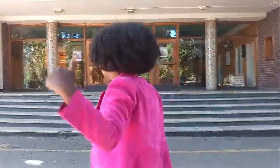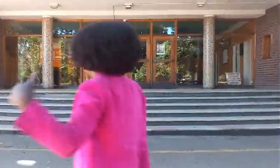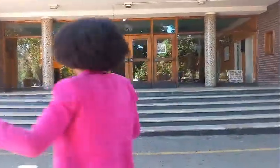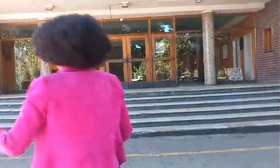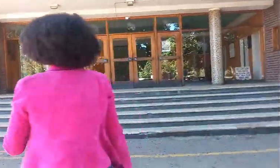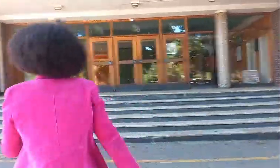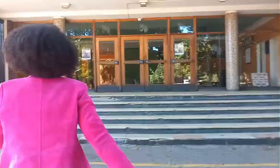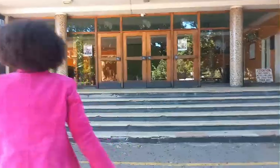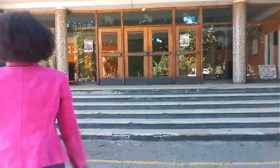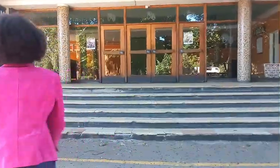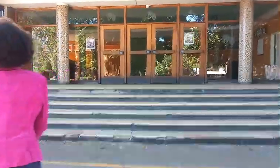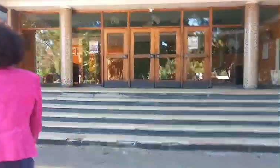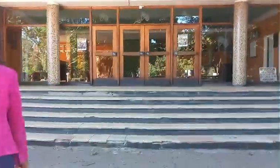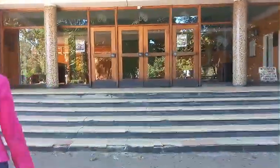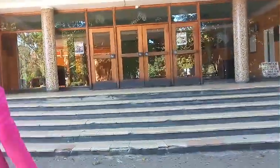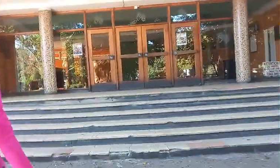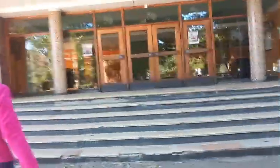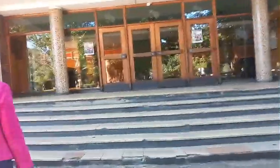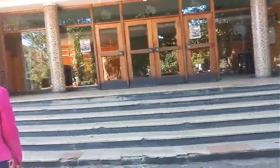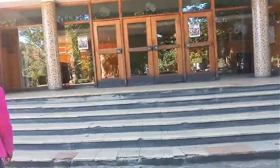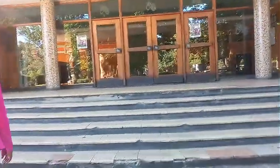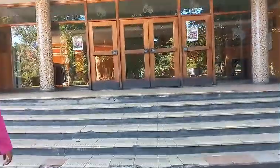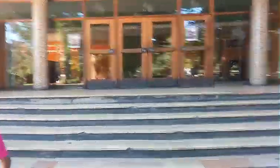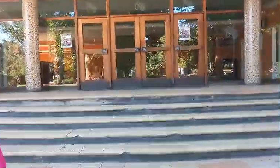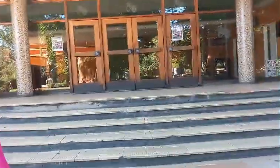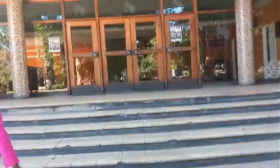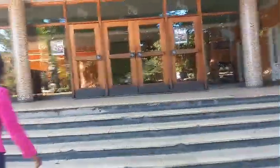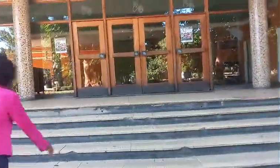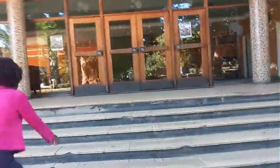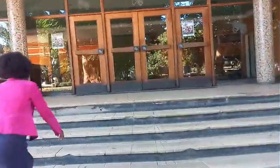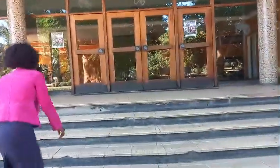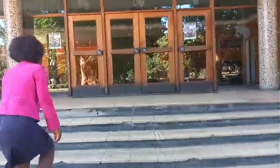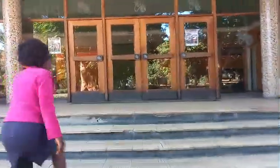Come along as I show you how it goes.